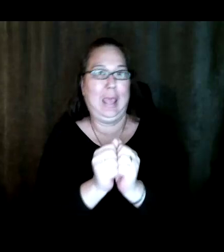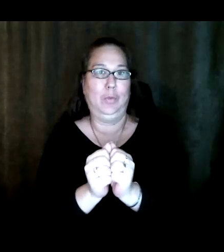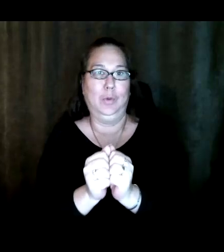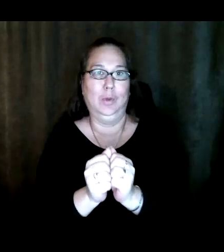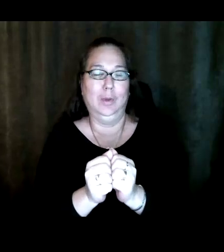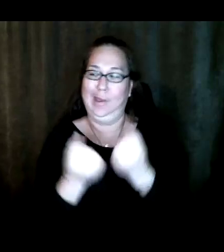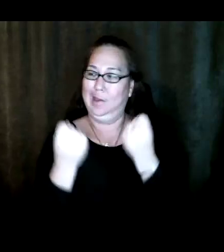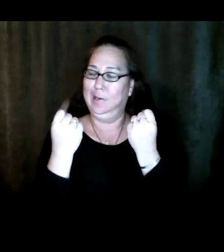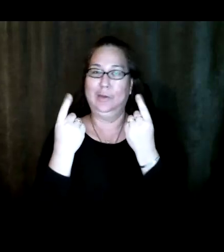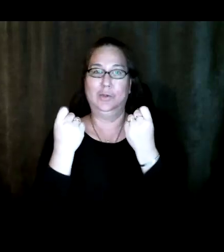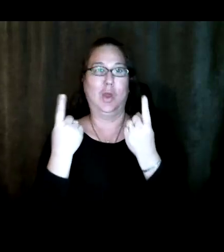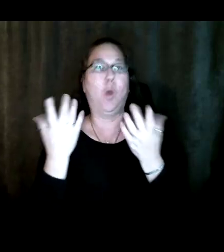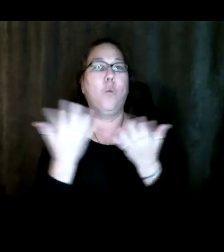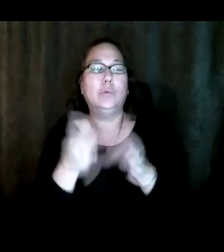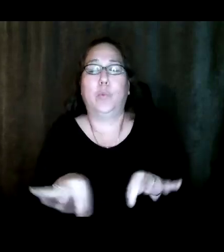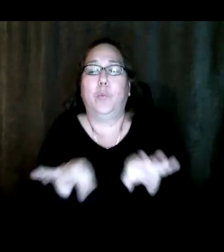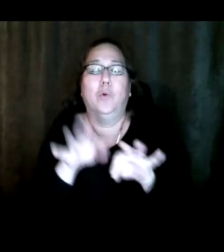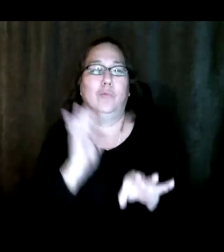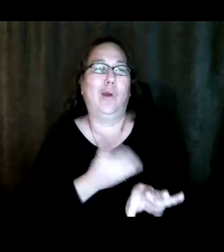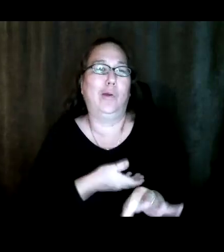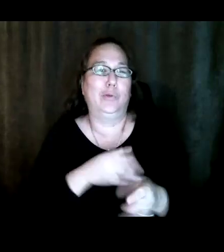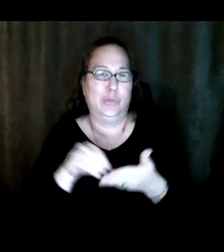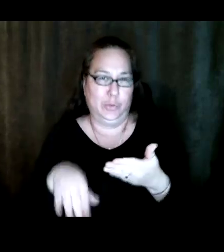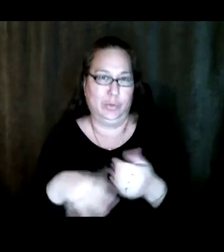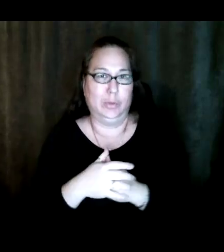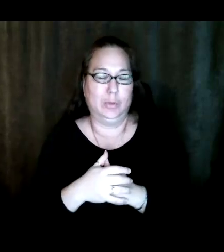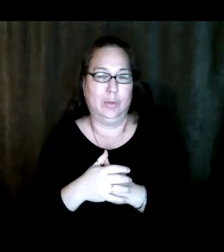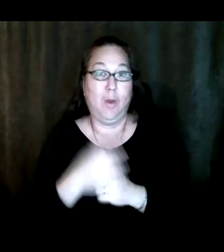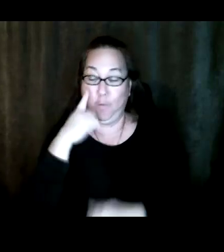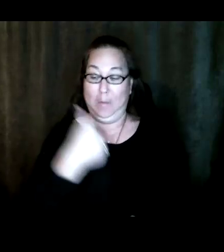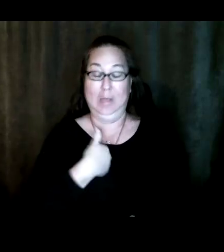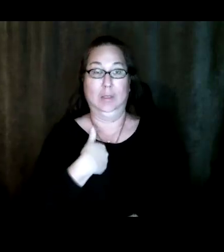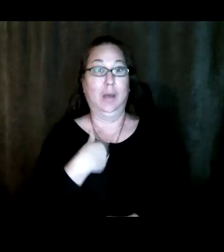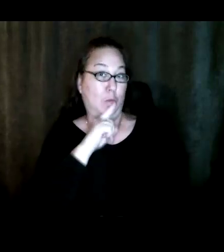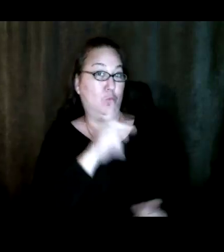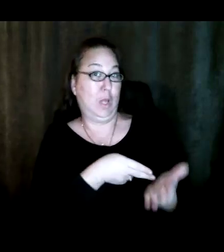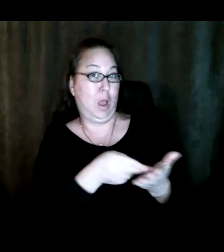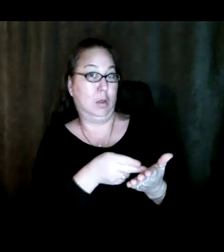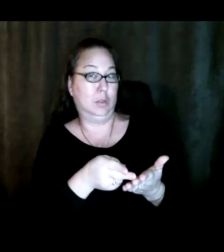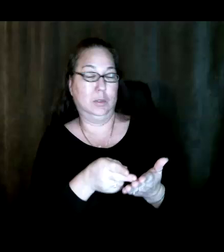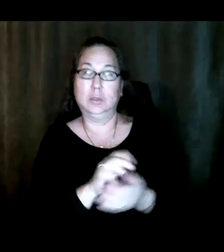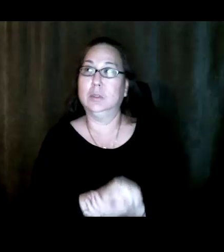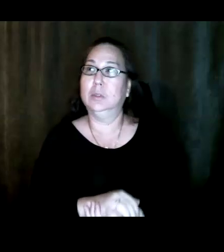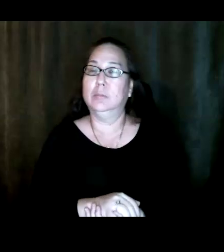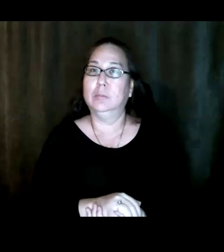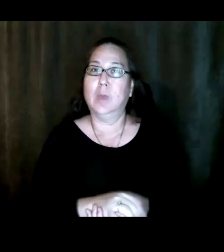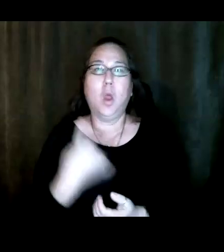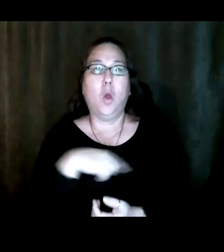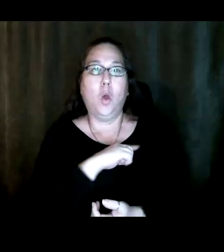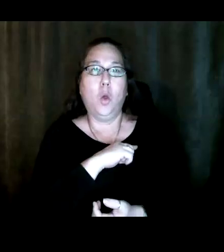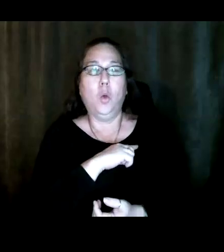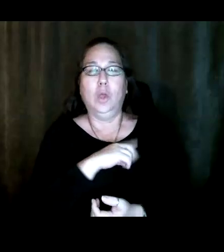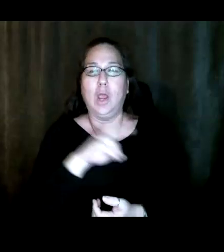students and not this sort of. I'll tell you what it was for me, and I'll be honest with it. We were at valedictorians